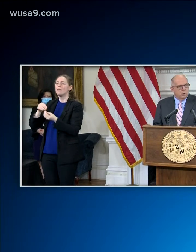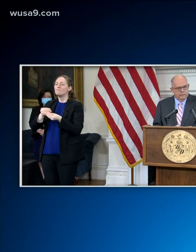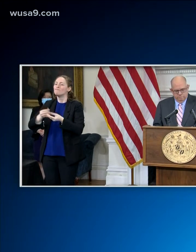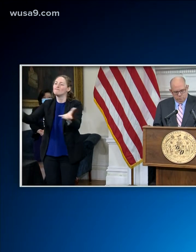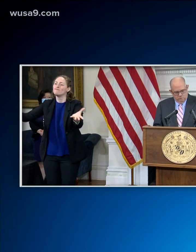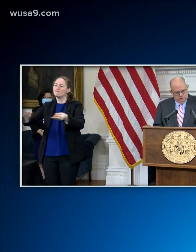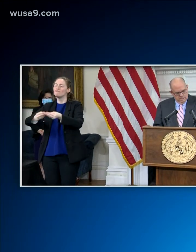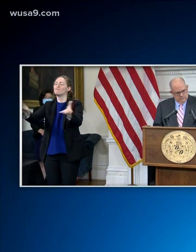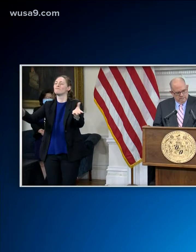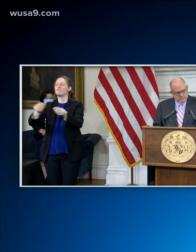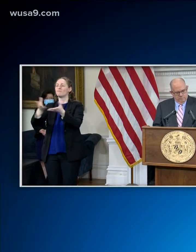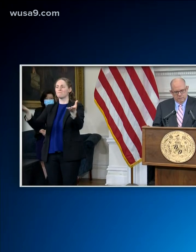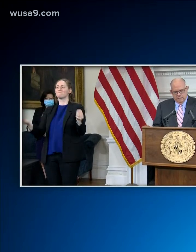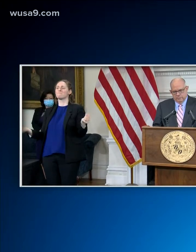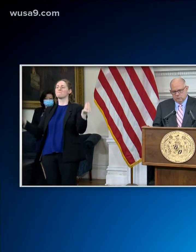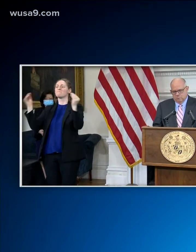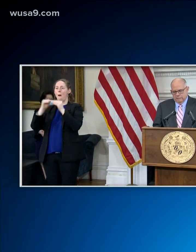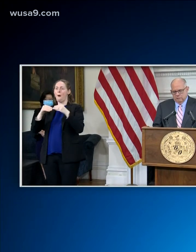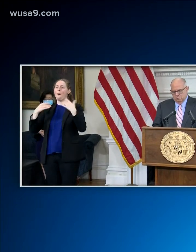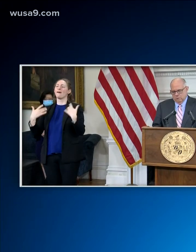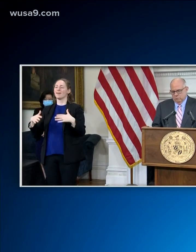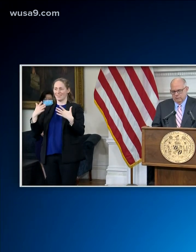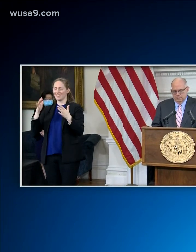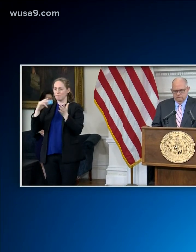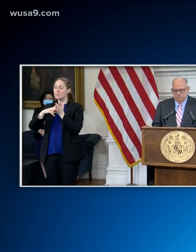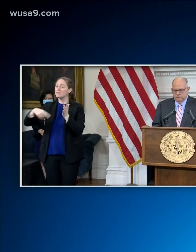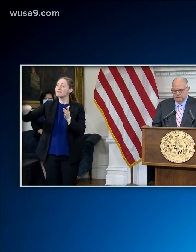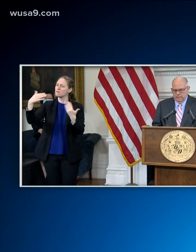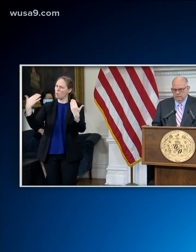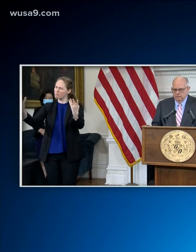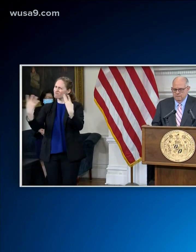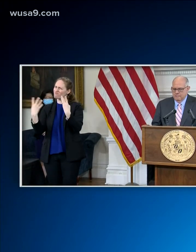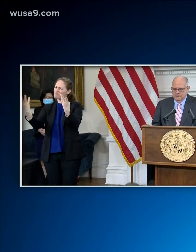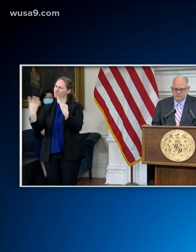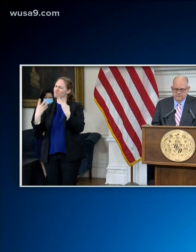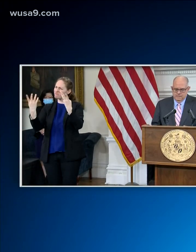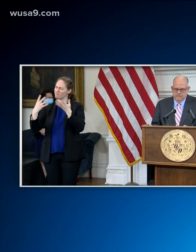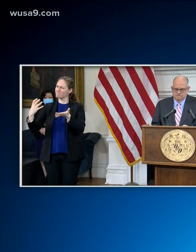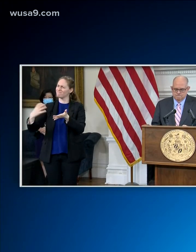we've been waiting for and that we can now expect 1 week from today,